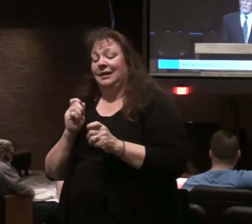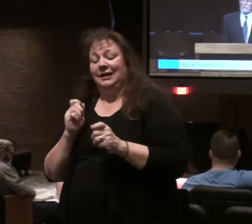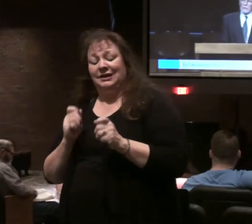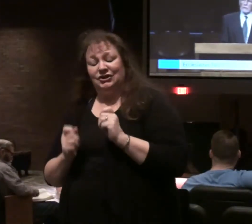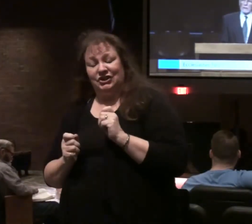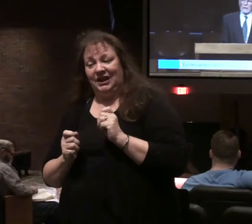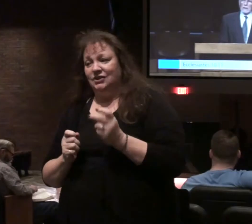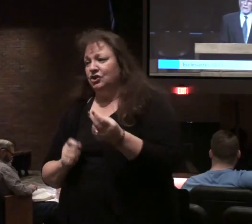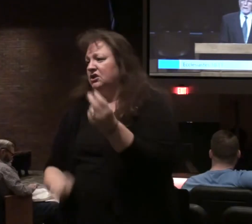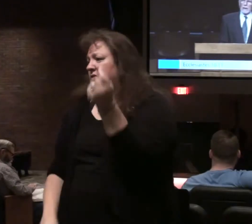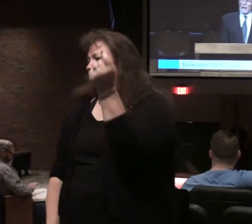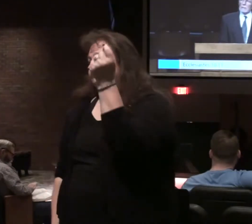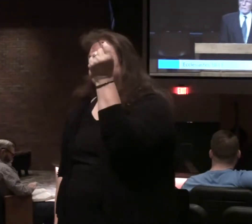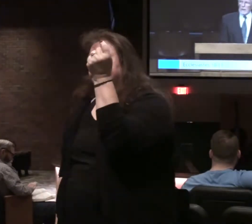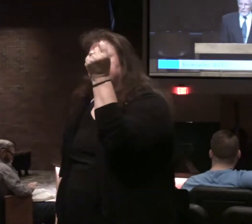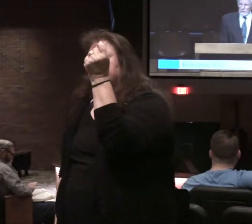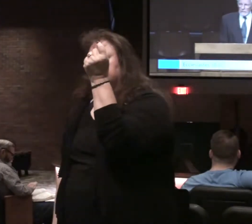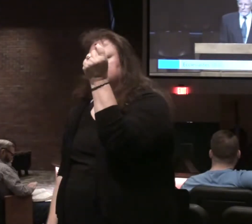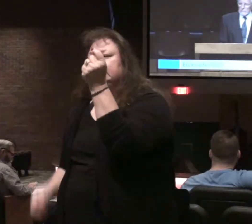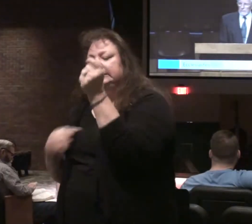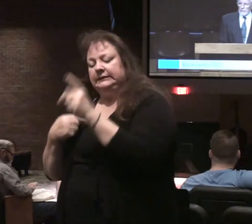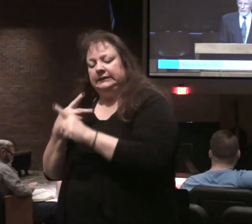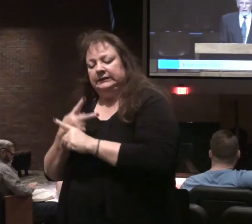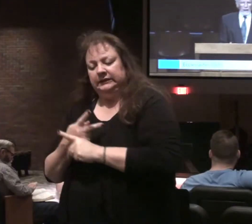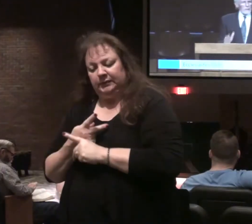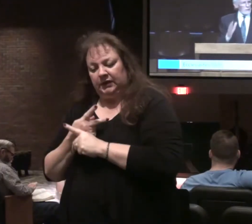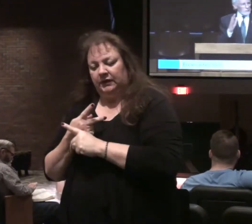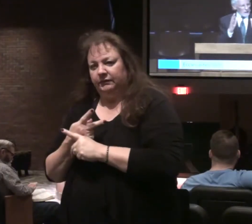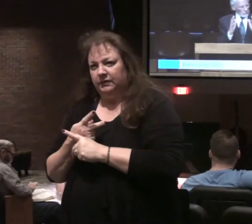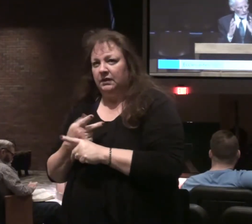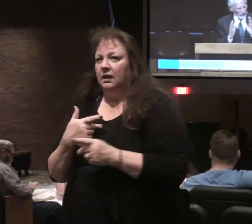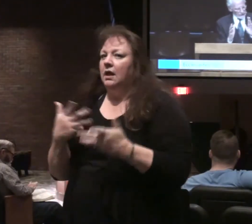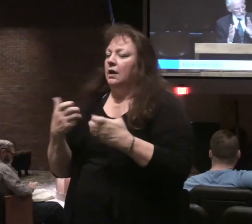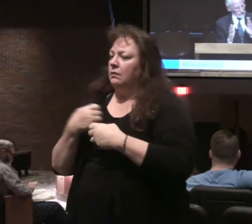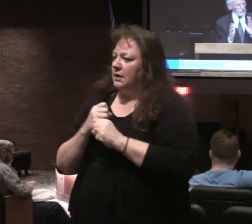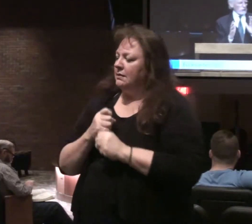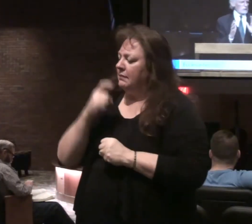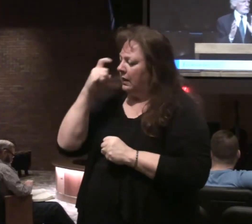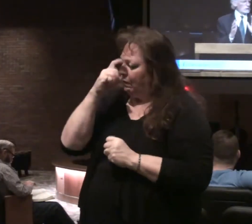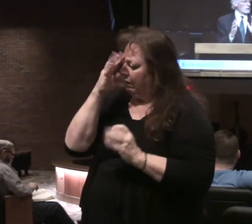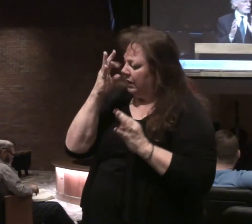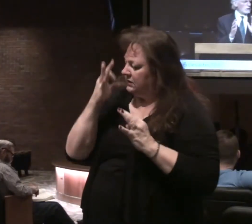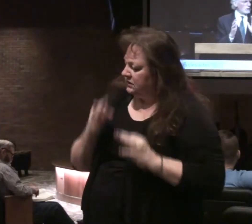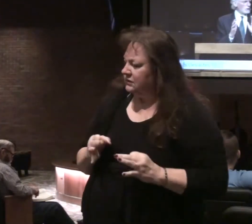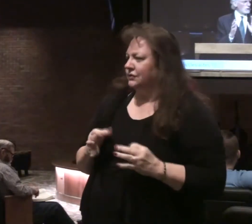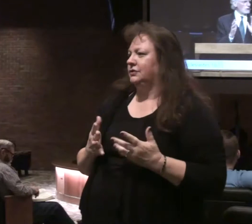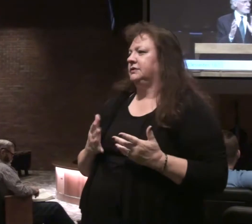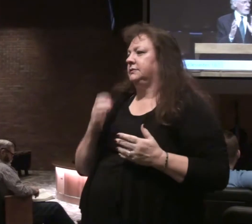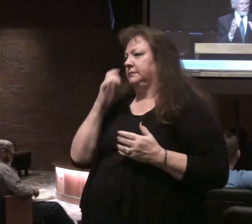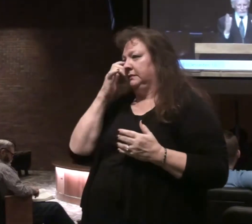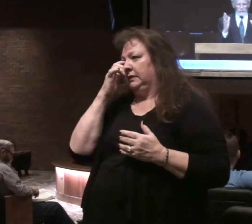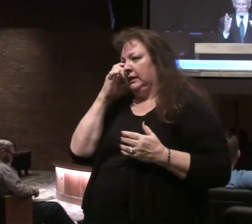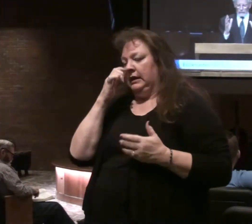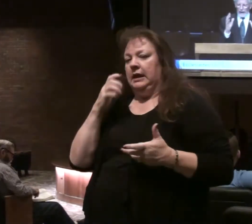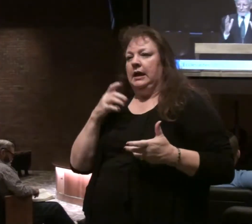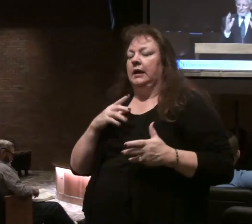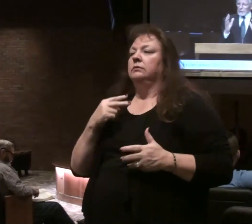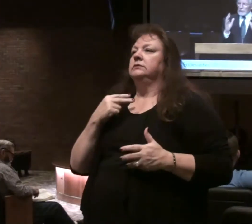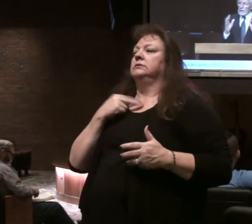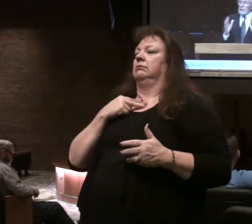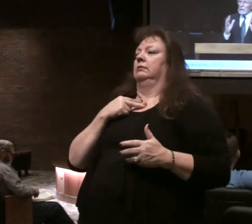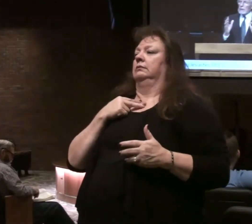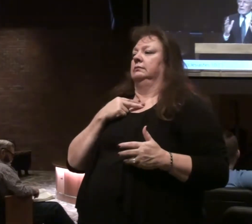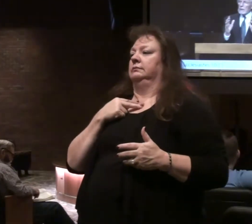change suddenly. I want to be careful. I want to make wise decisions that I don't get